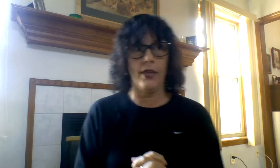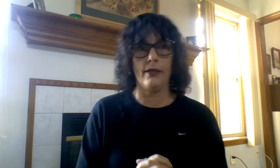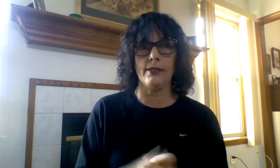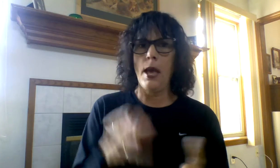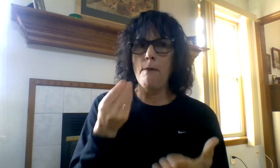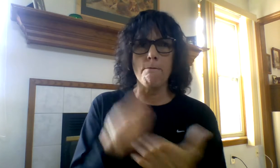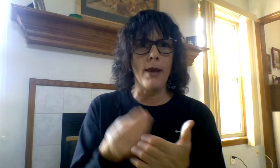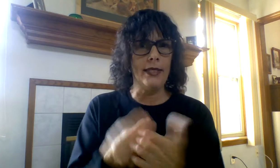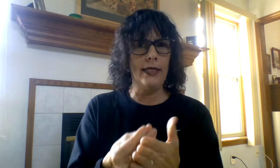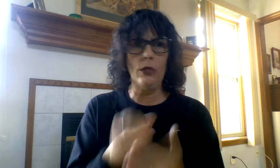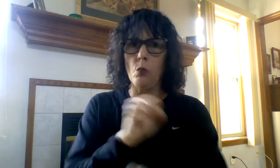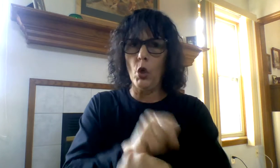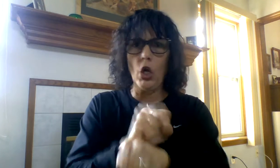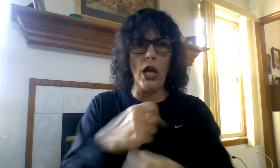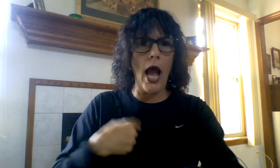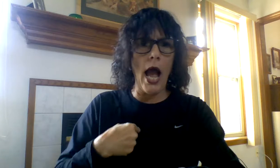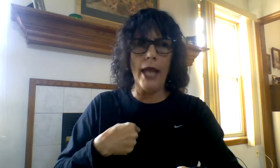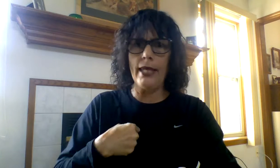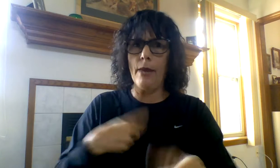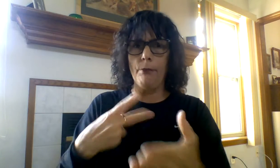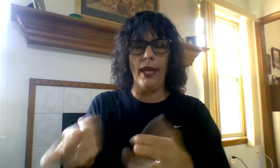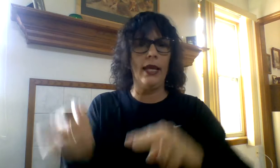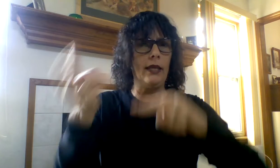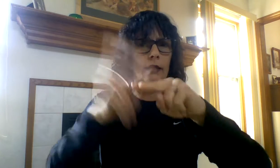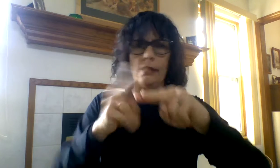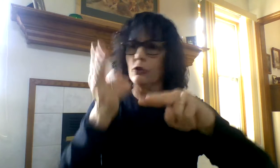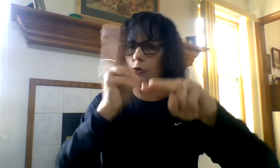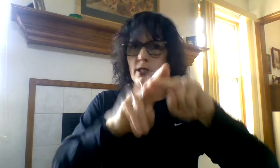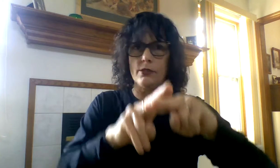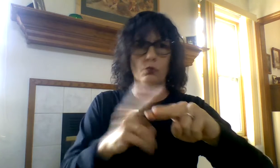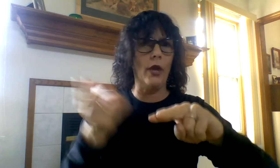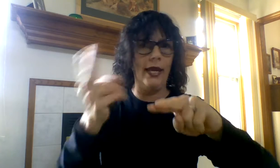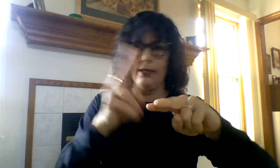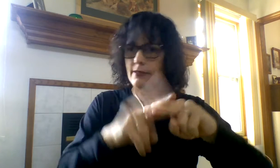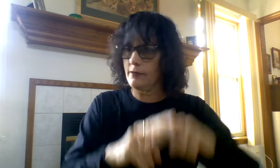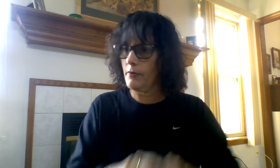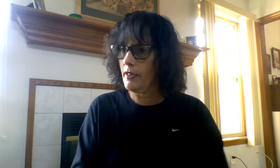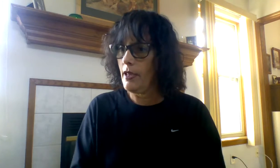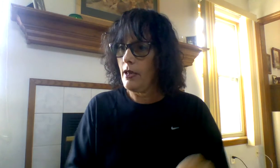things. Money, work, I get paid, increase, raise.